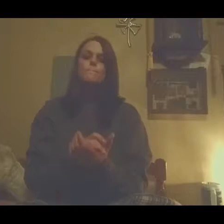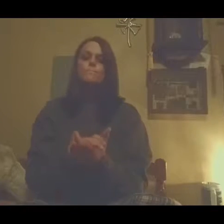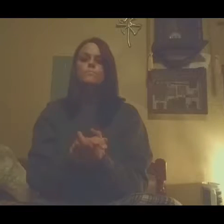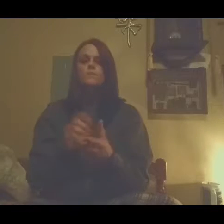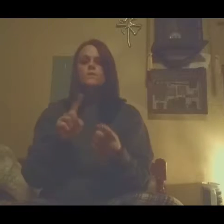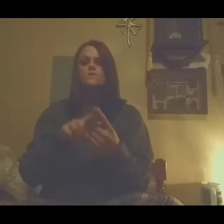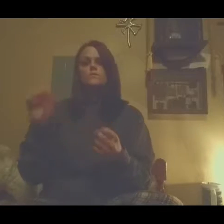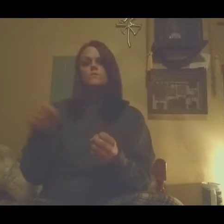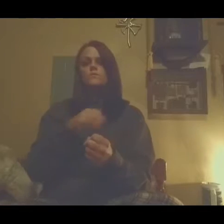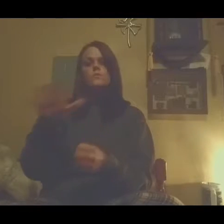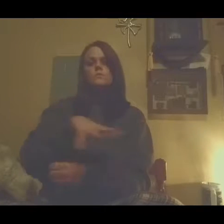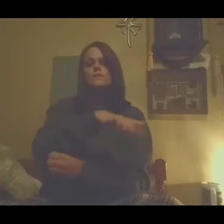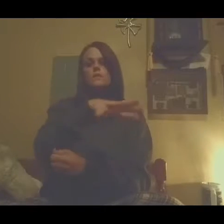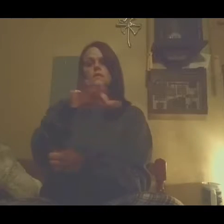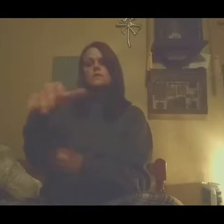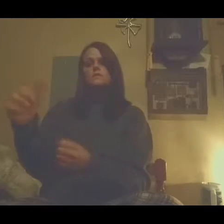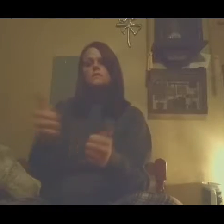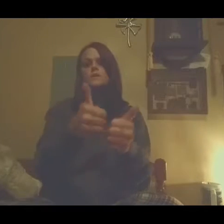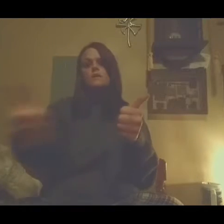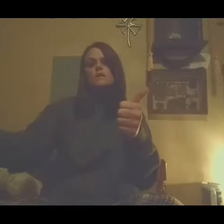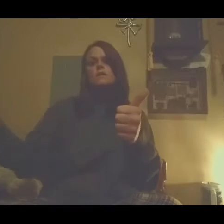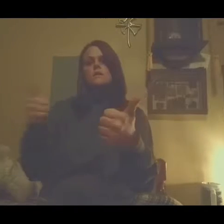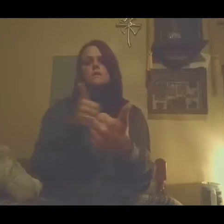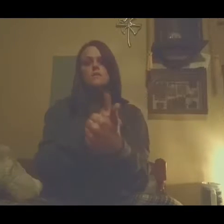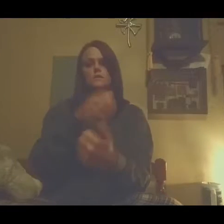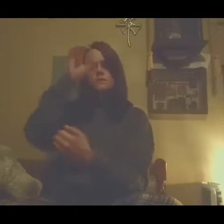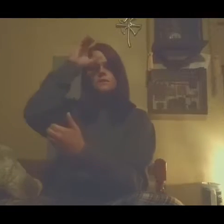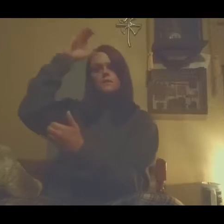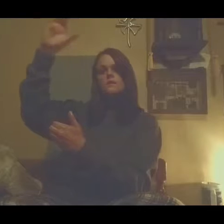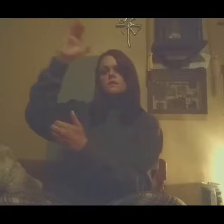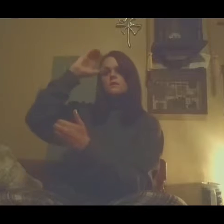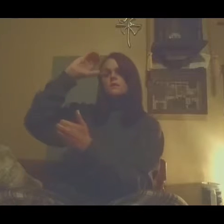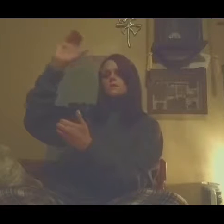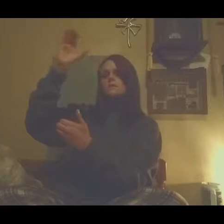To a place behind the sun